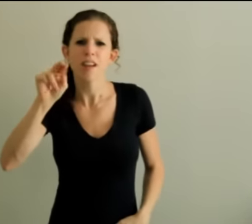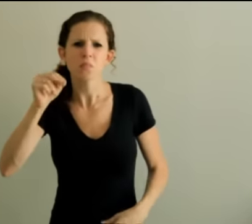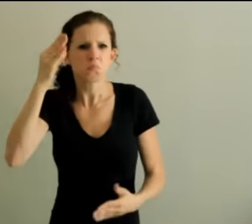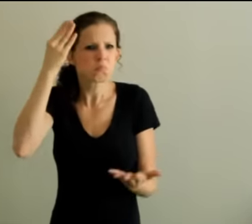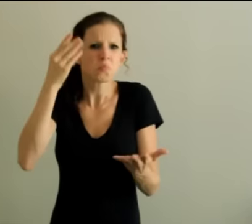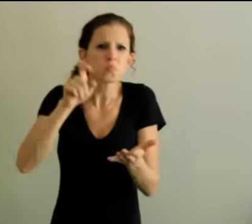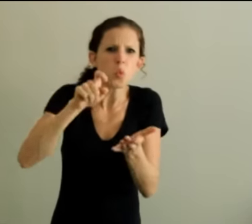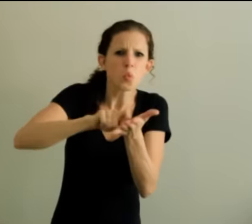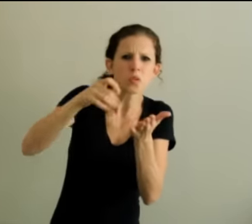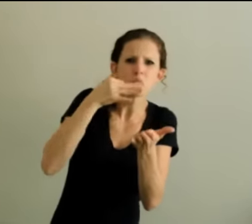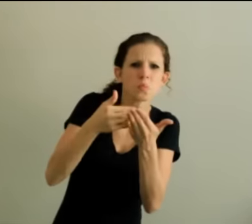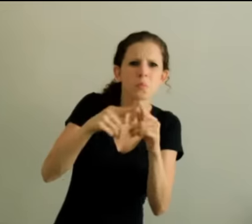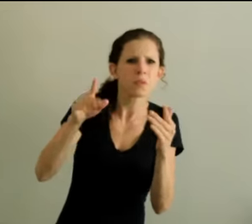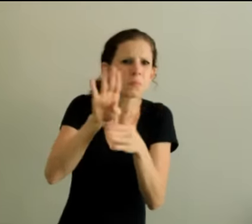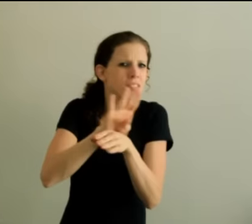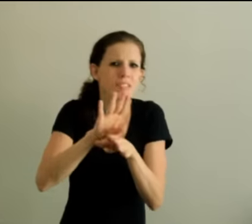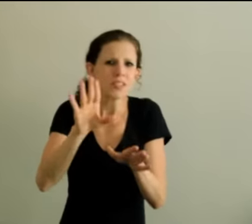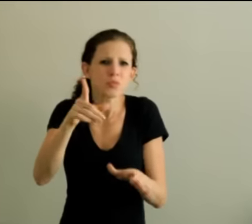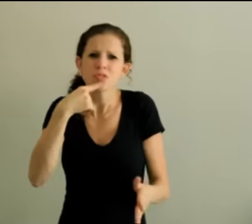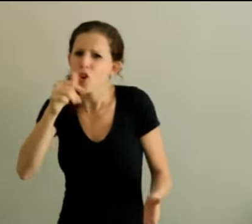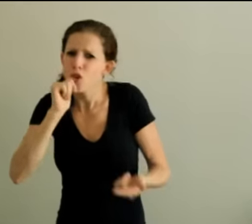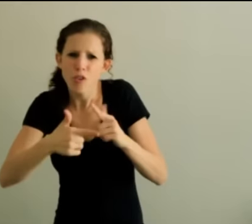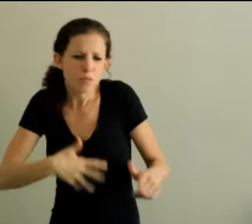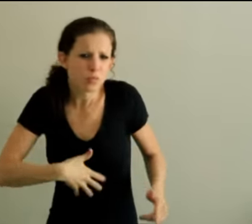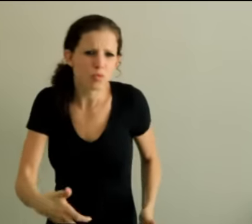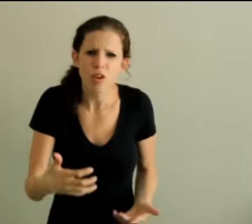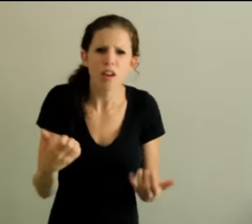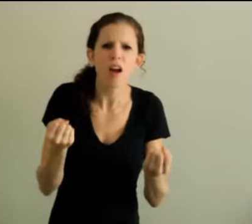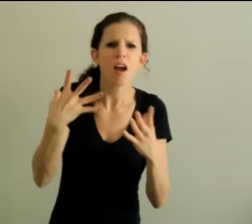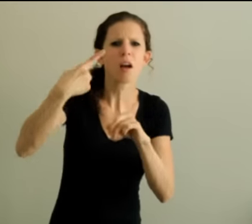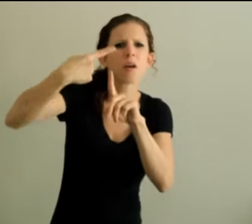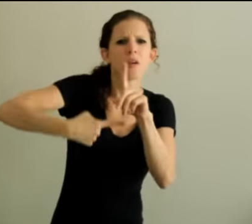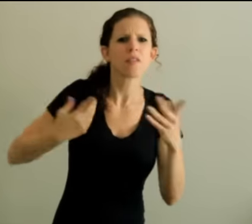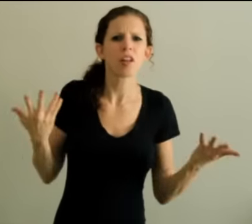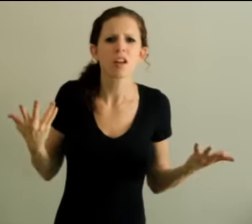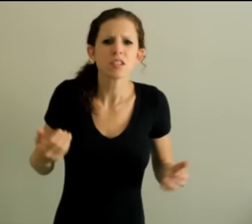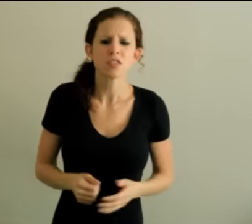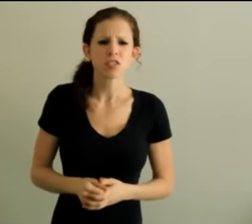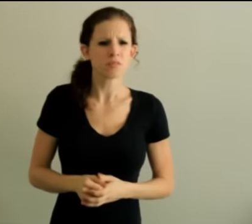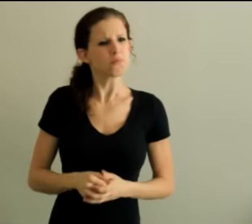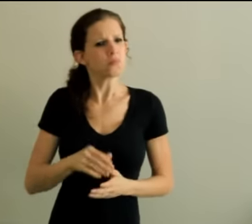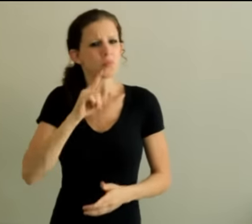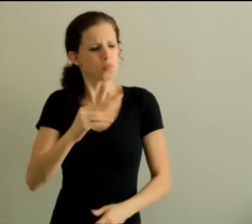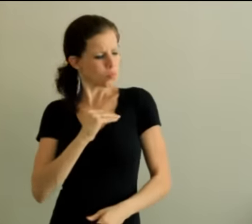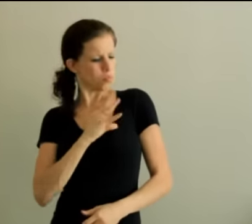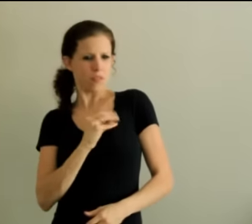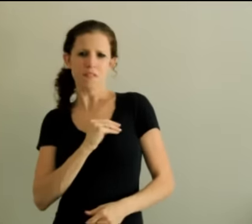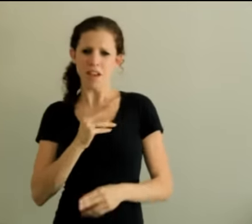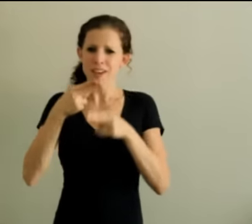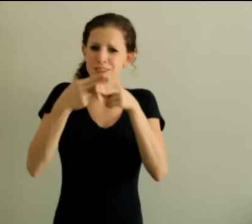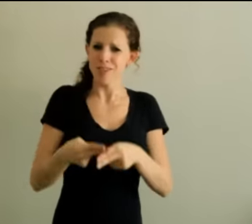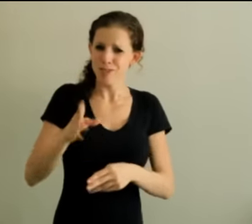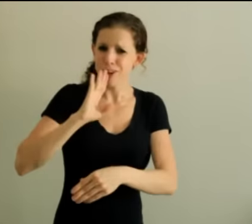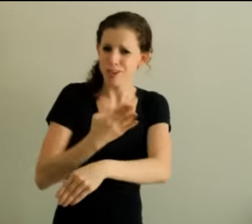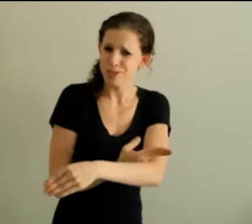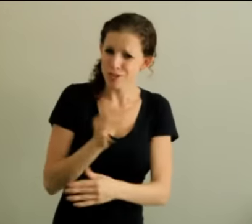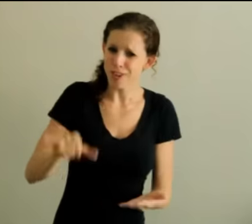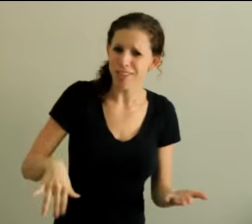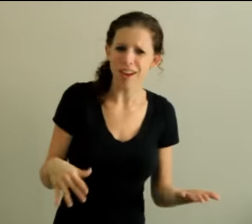I meant to write you sooner But I've just been busy You said your girlfriend's pregnant now How far along is she? Look I'm really flattered To record your daughter